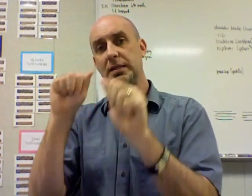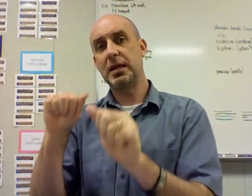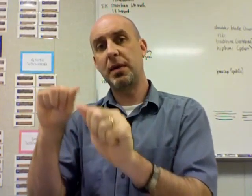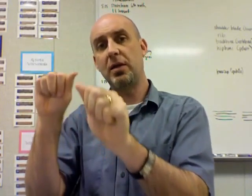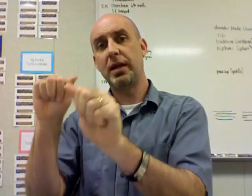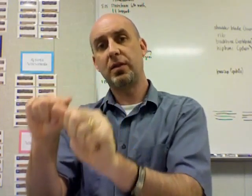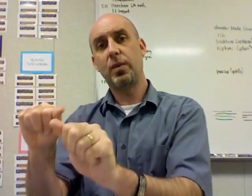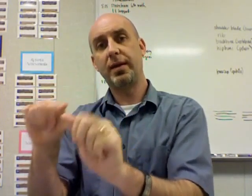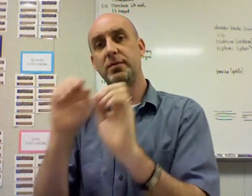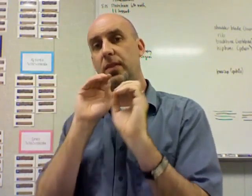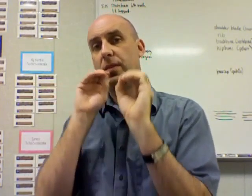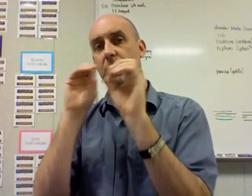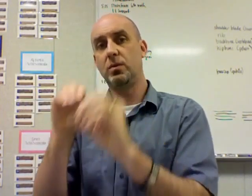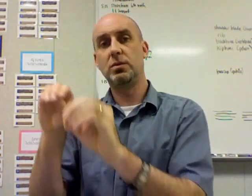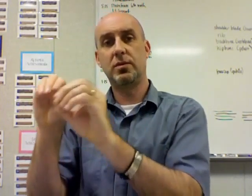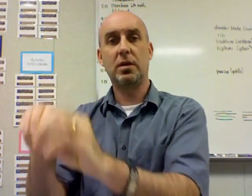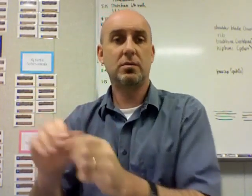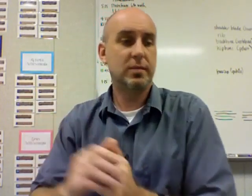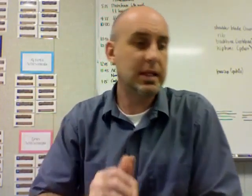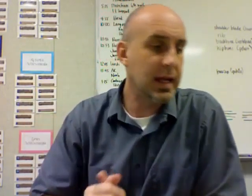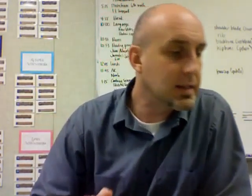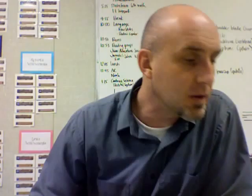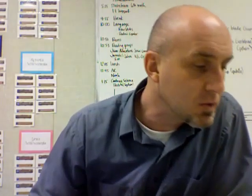come out like the waves and the O's follow. Atlantic Ocean.